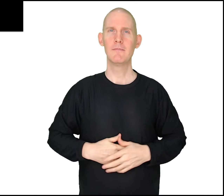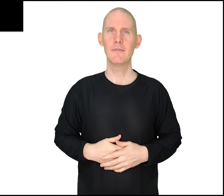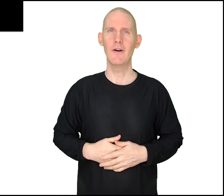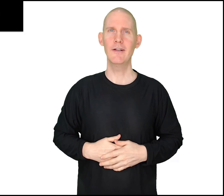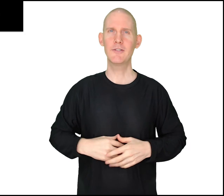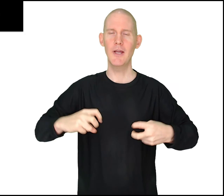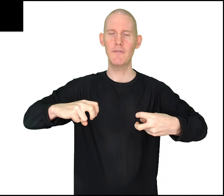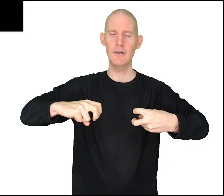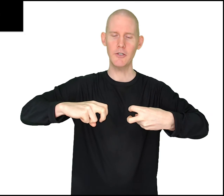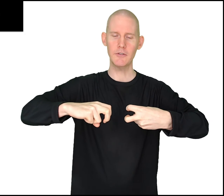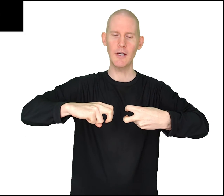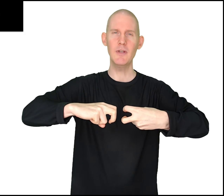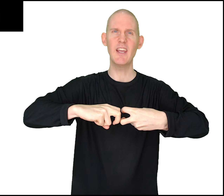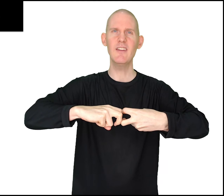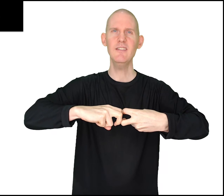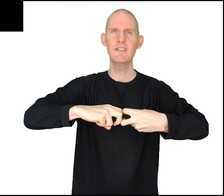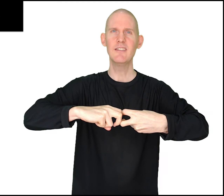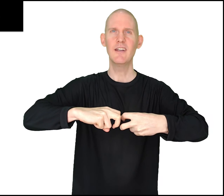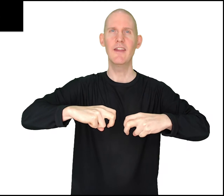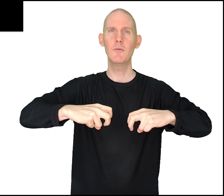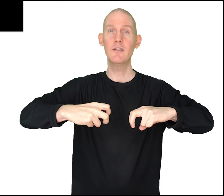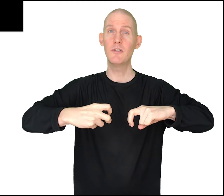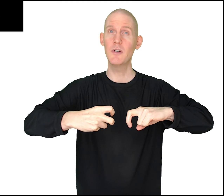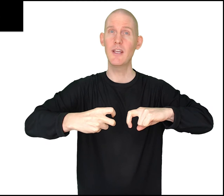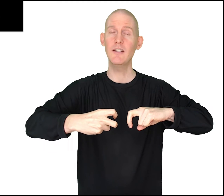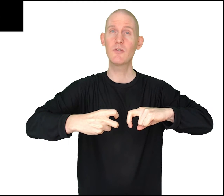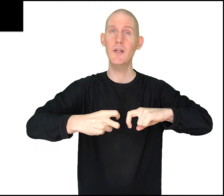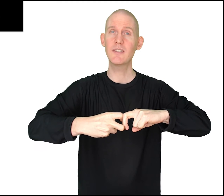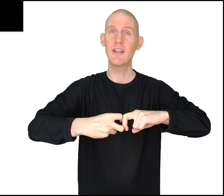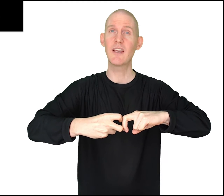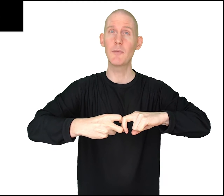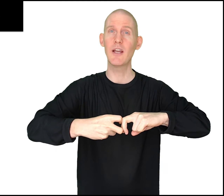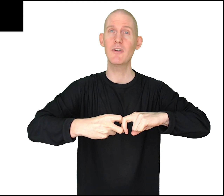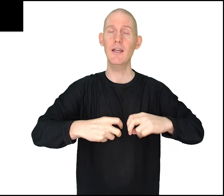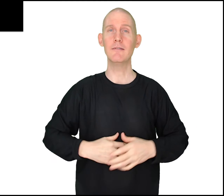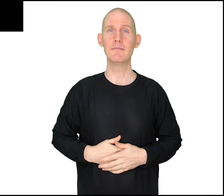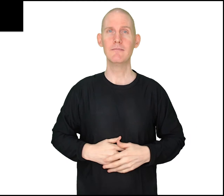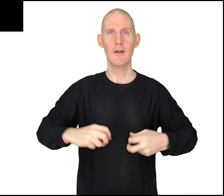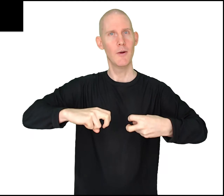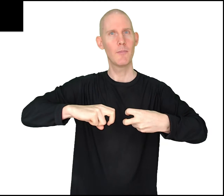All right, so we have the knuckles coming together, and then we do it again, twist, and they come together again.